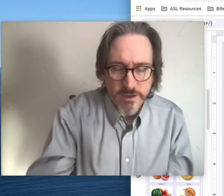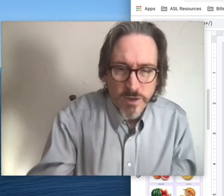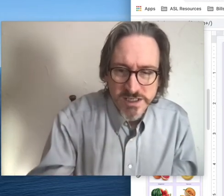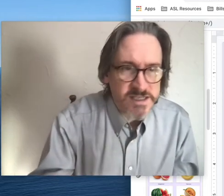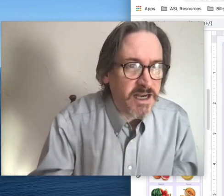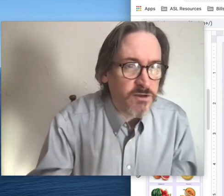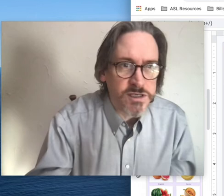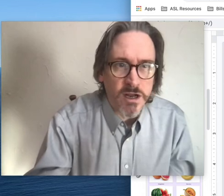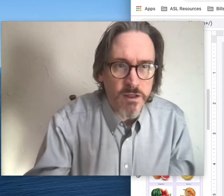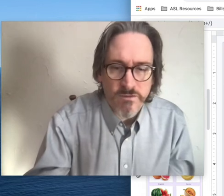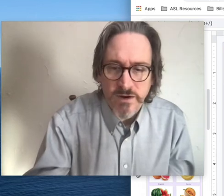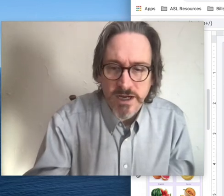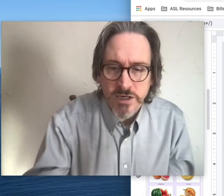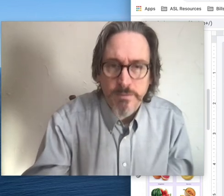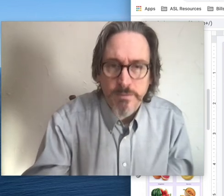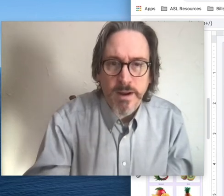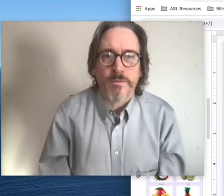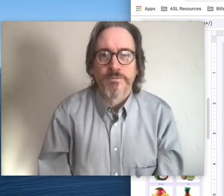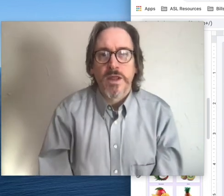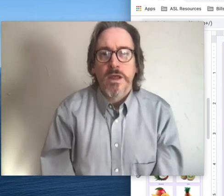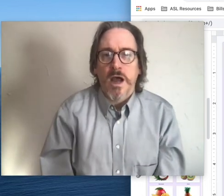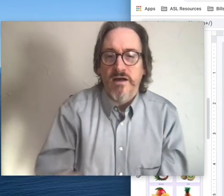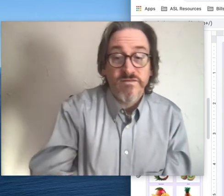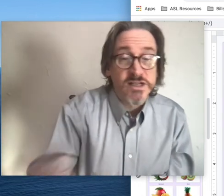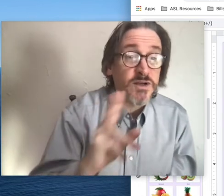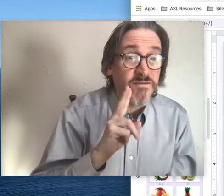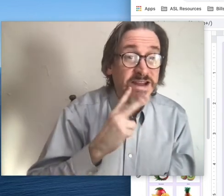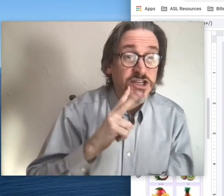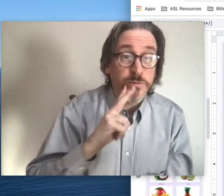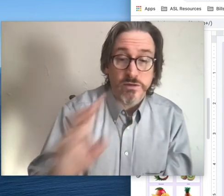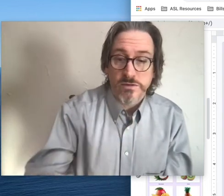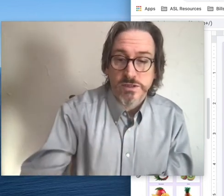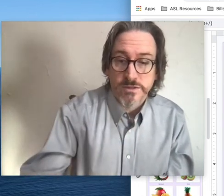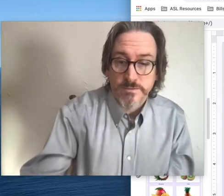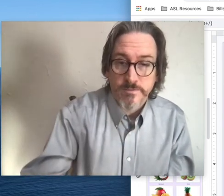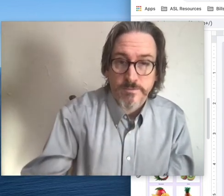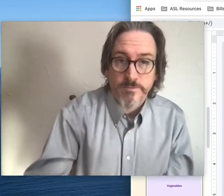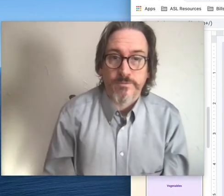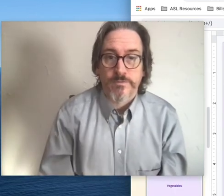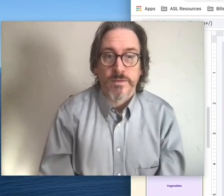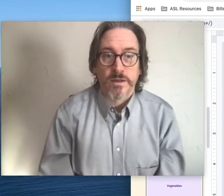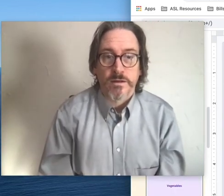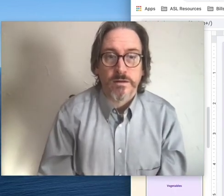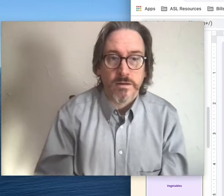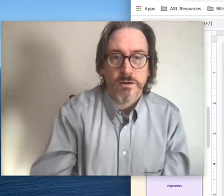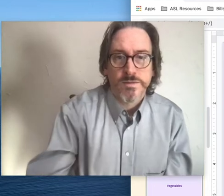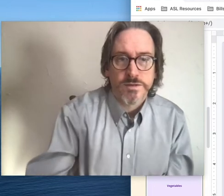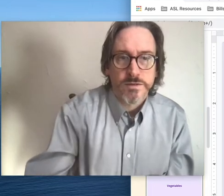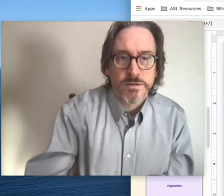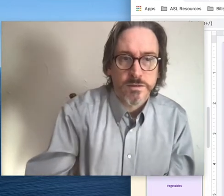Look at the what's the sign. There's another variation on pineapple. So now vegetables.